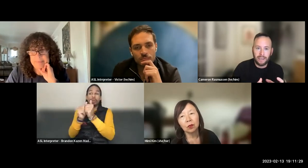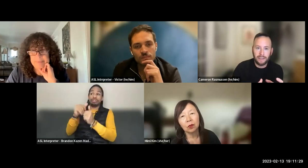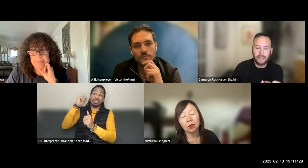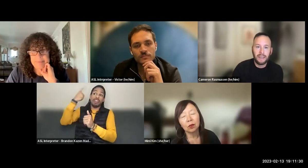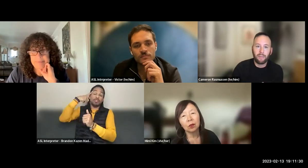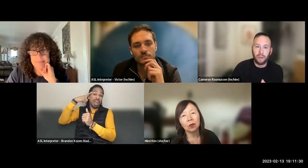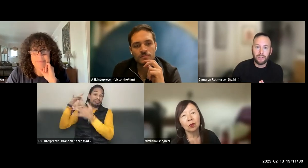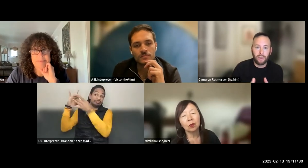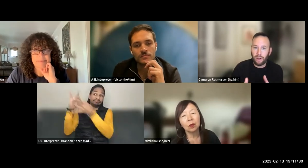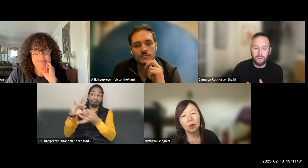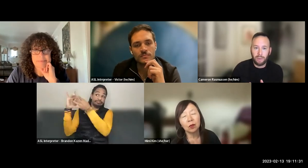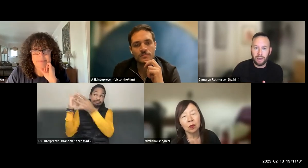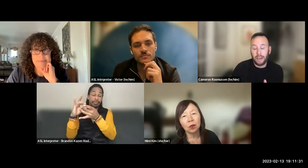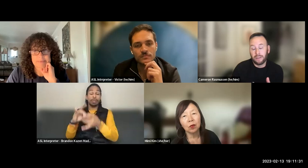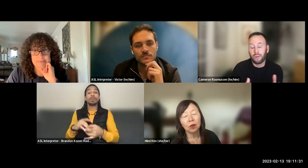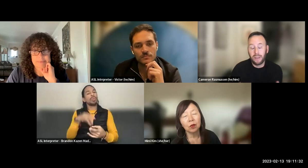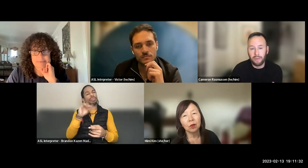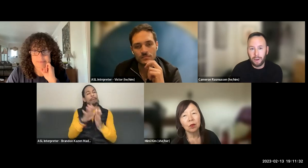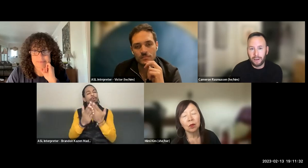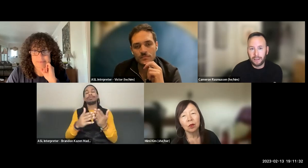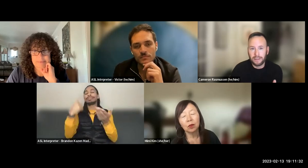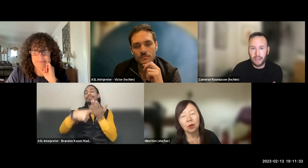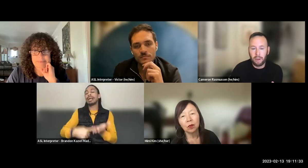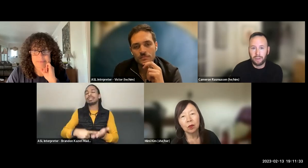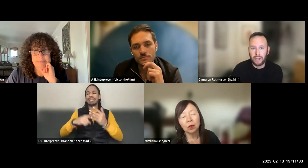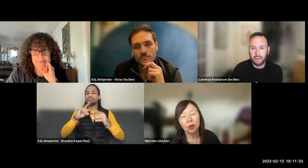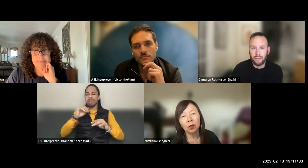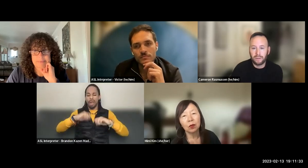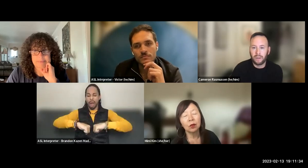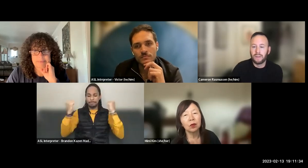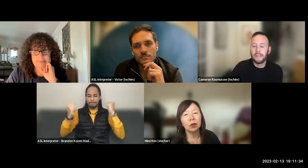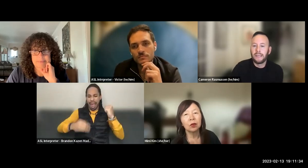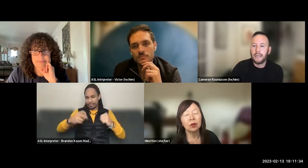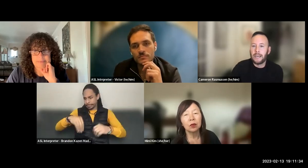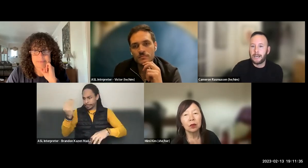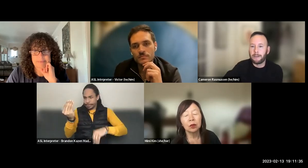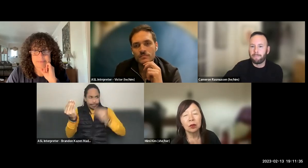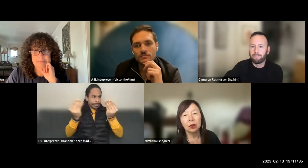these ideas, but also all of the paradoxes or some of the paradoxes that come up in trying to do so.